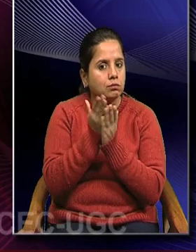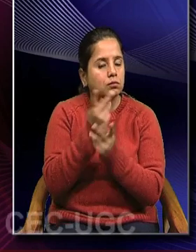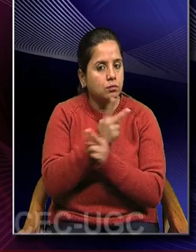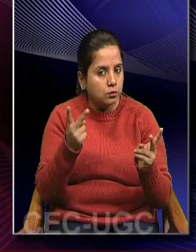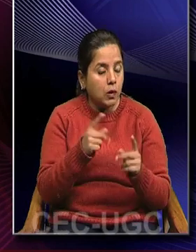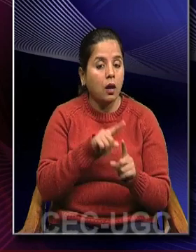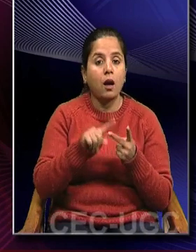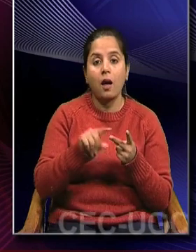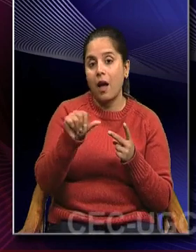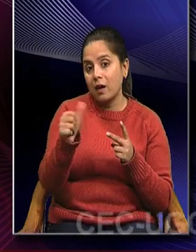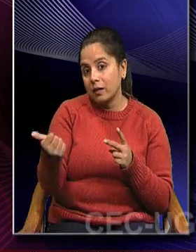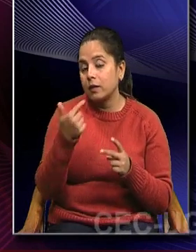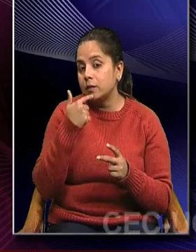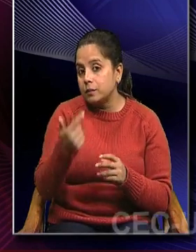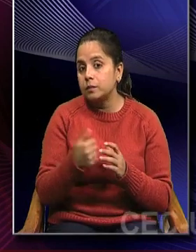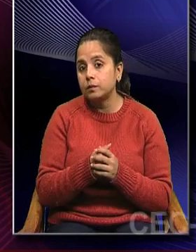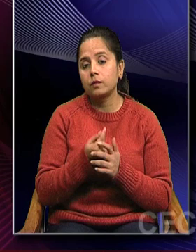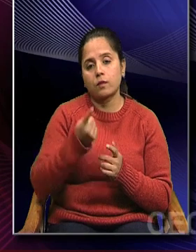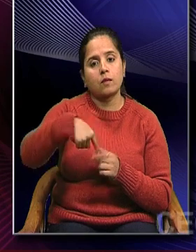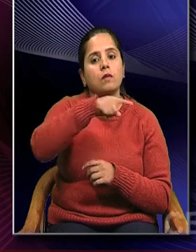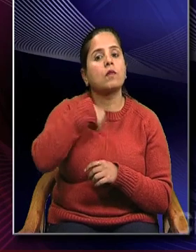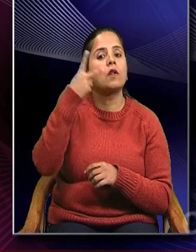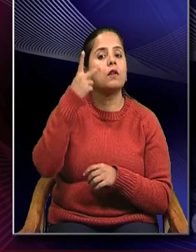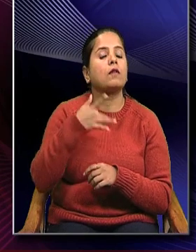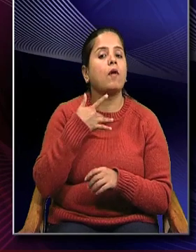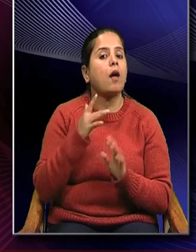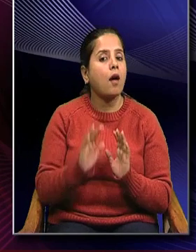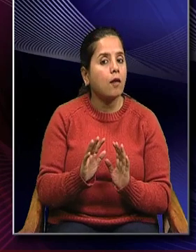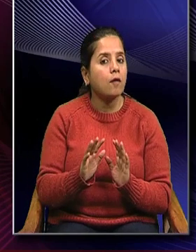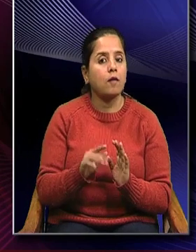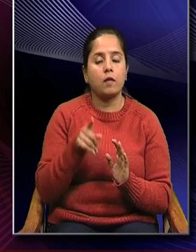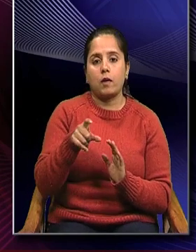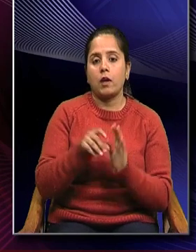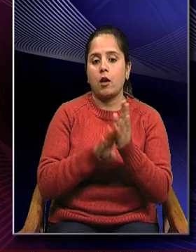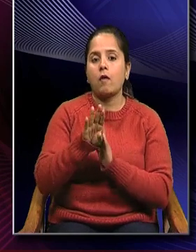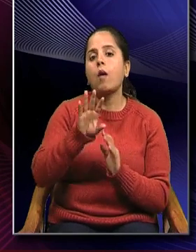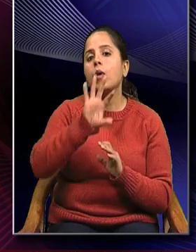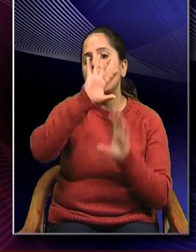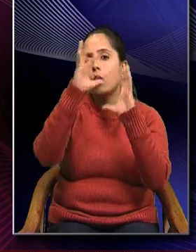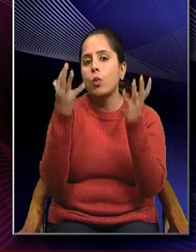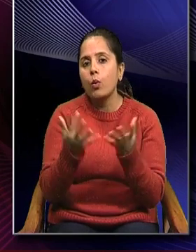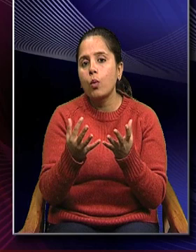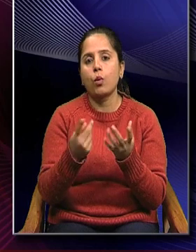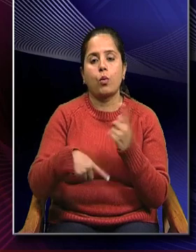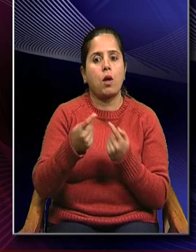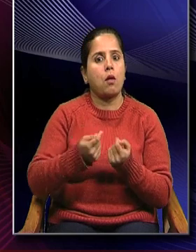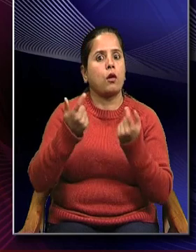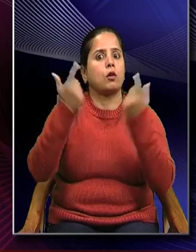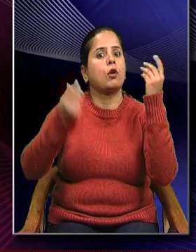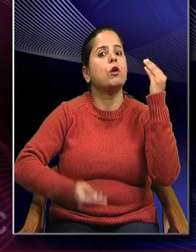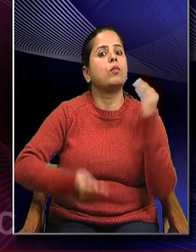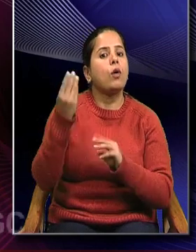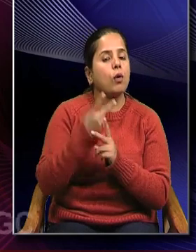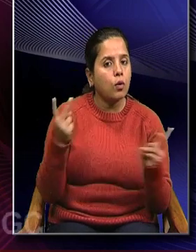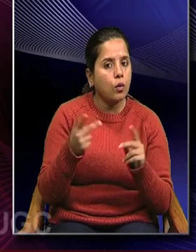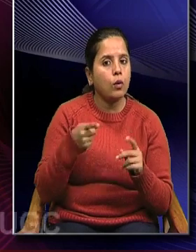the other hand, we see that how the developed world, it was getting richer and richer